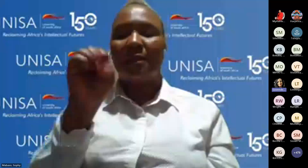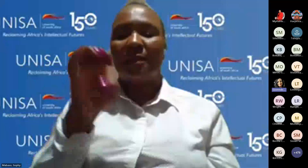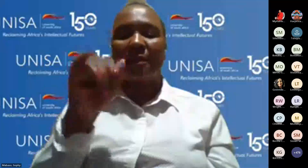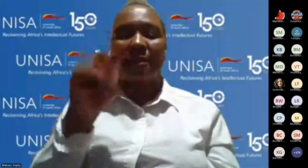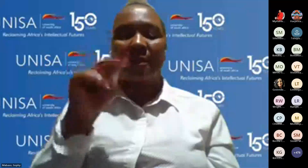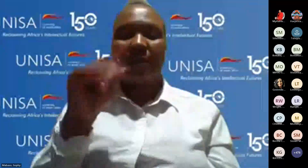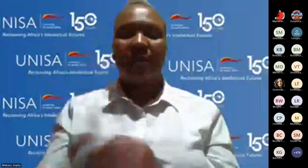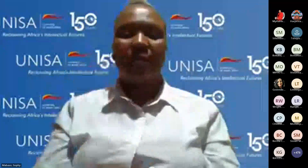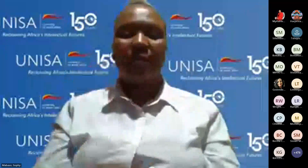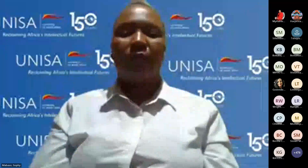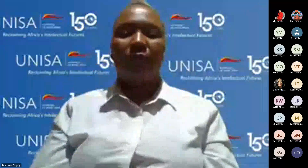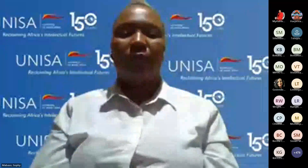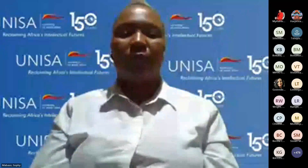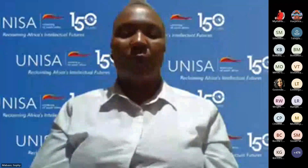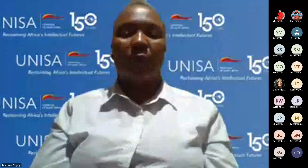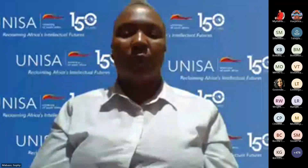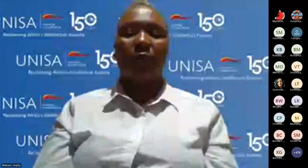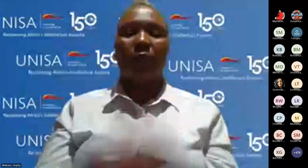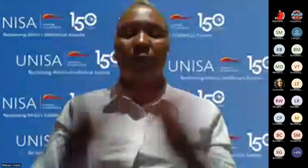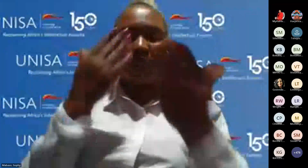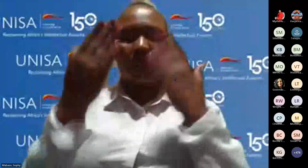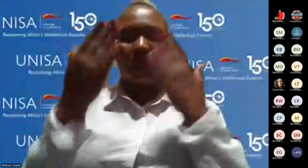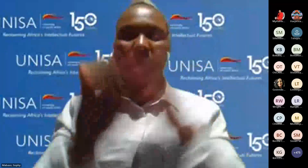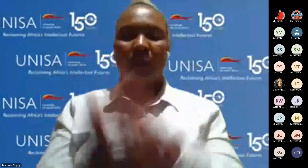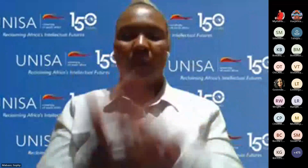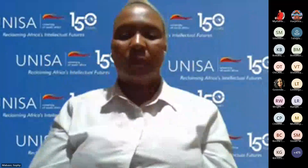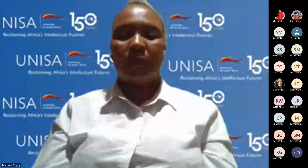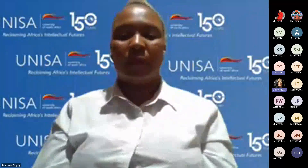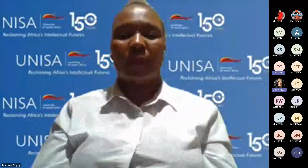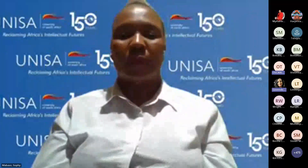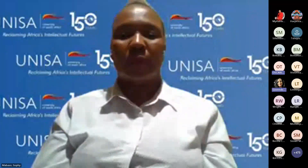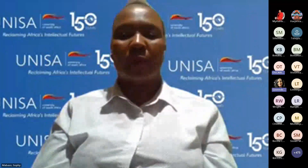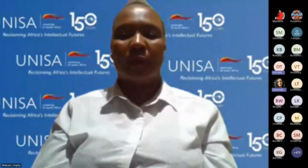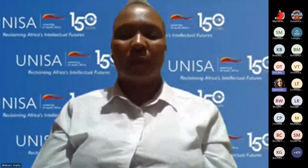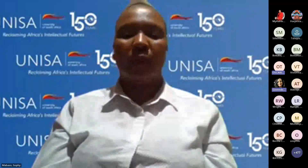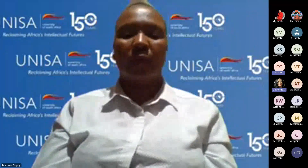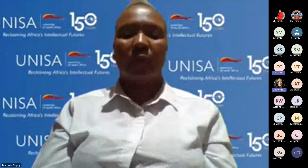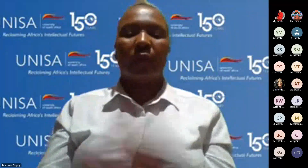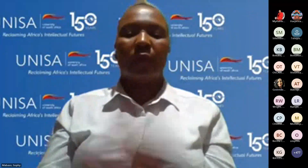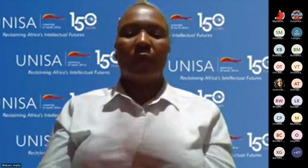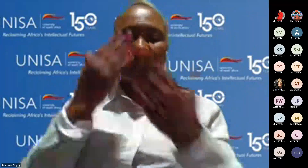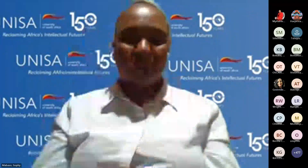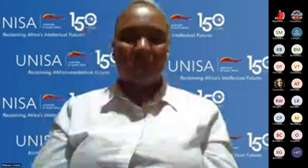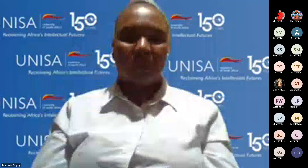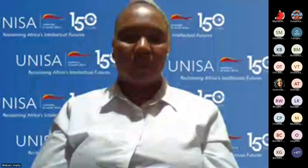Selena. Good evening. Good evening, everyone.